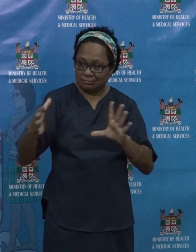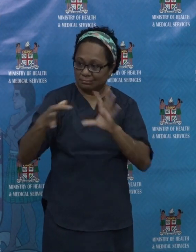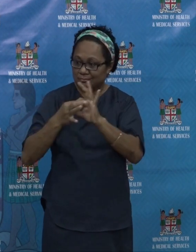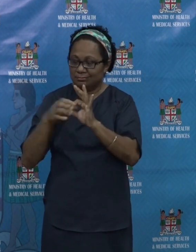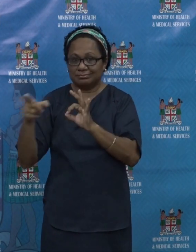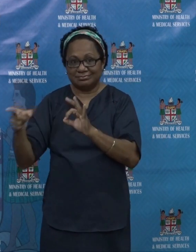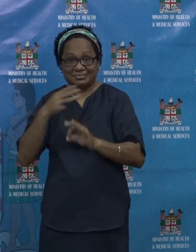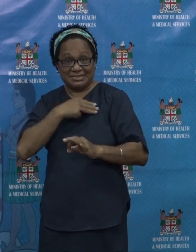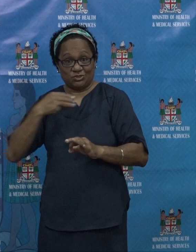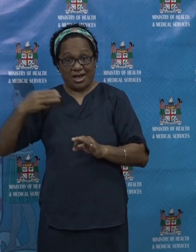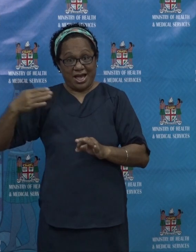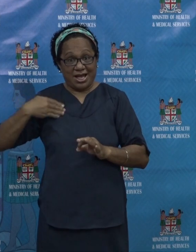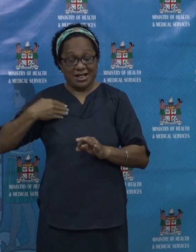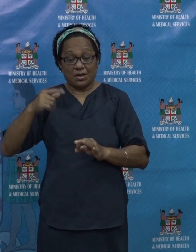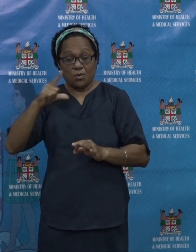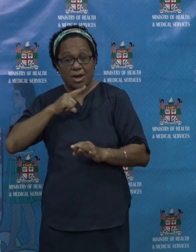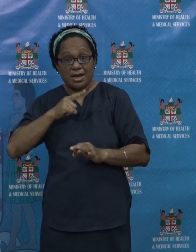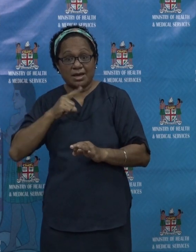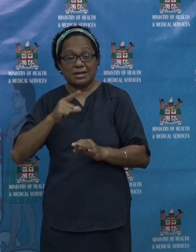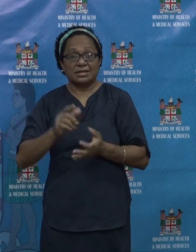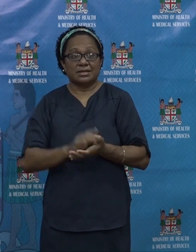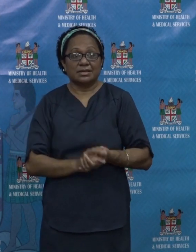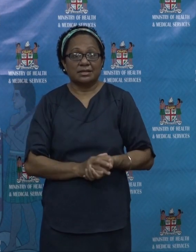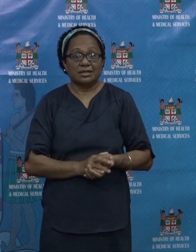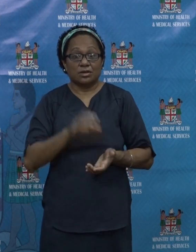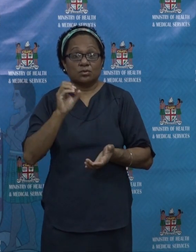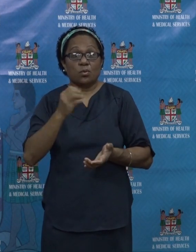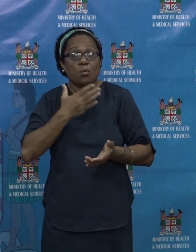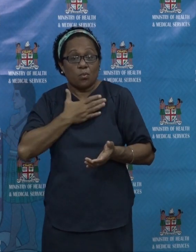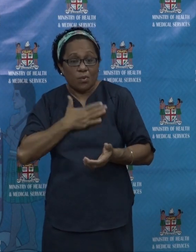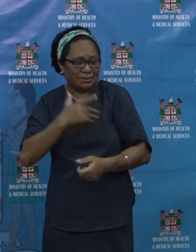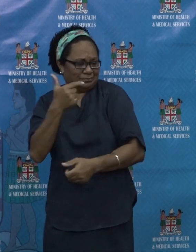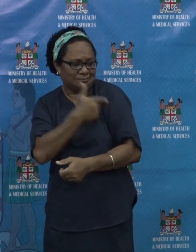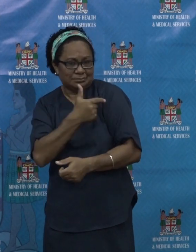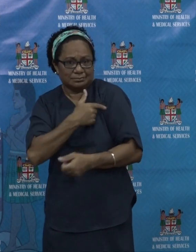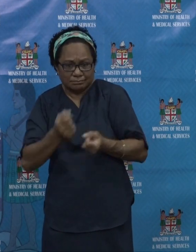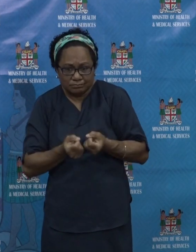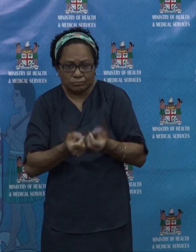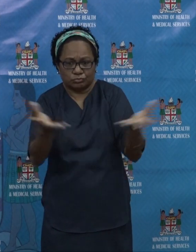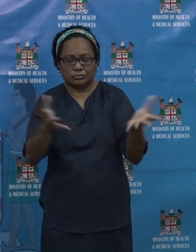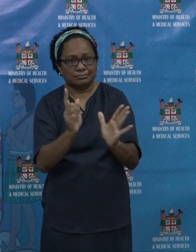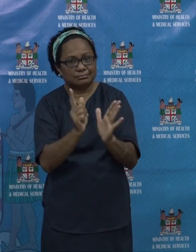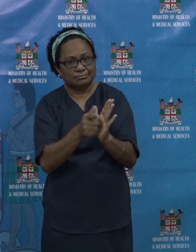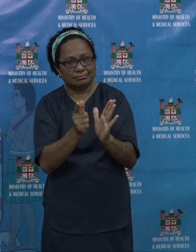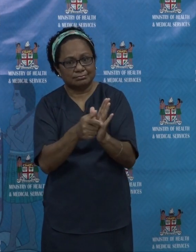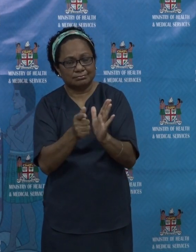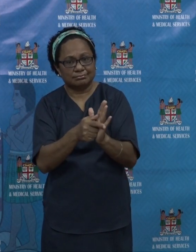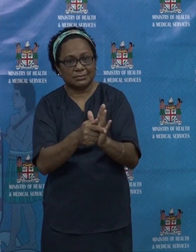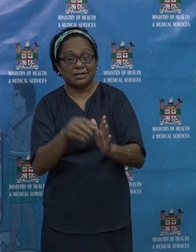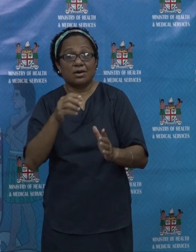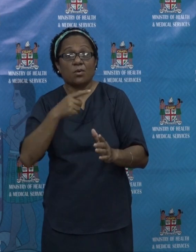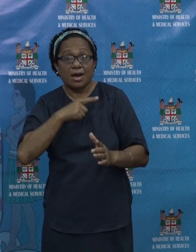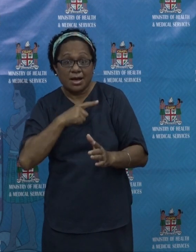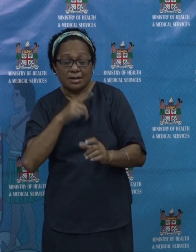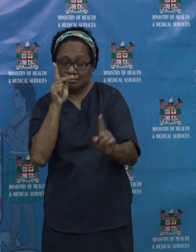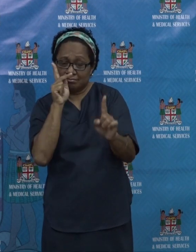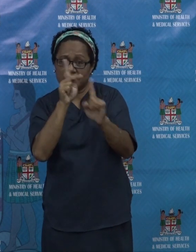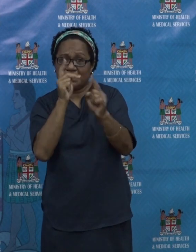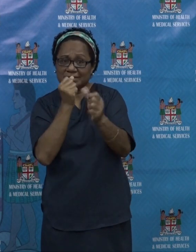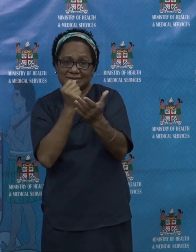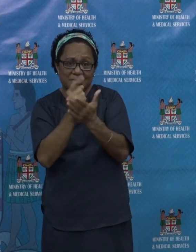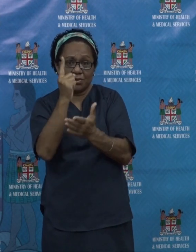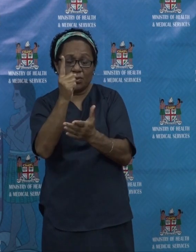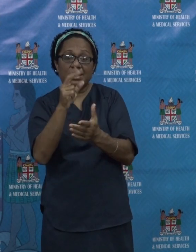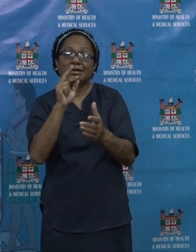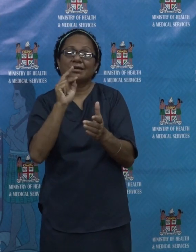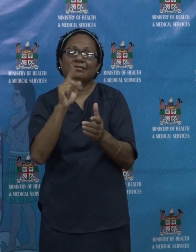line to facilitate the rapid deployment of vaccines and to promote a more COVID-safe society through our